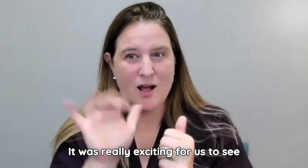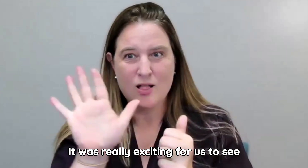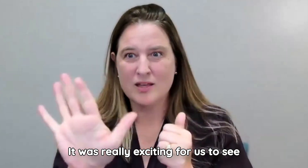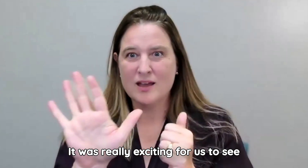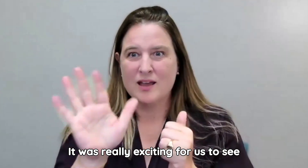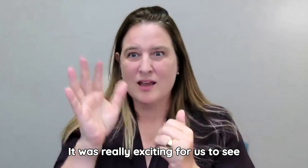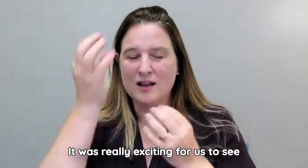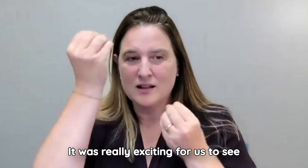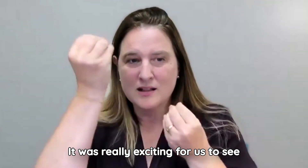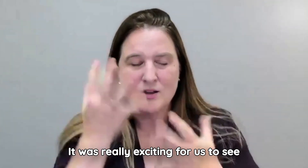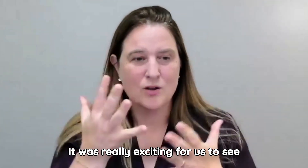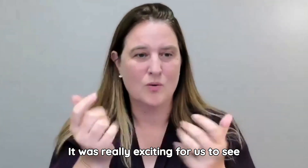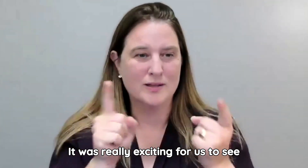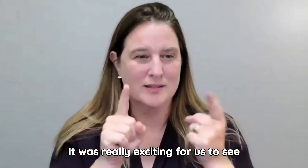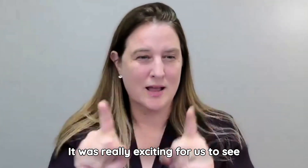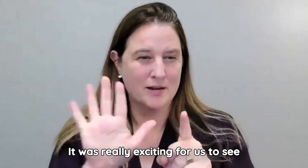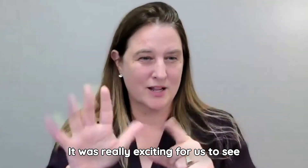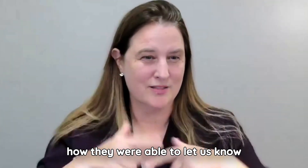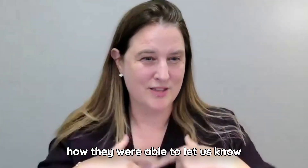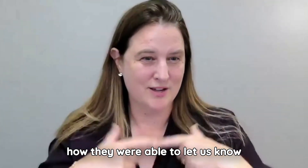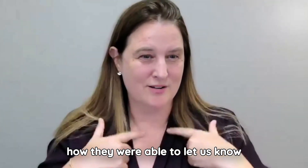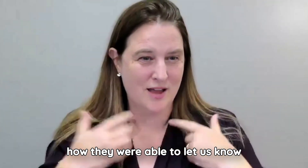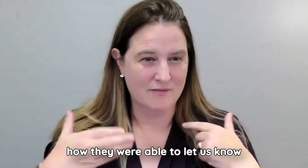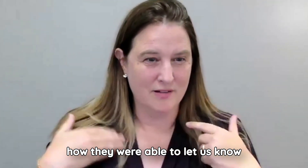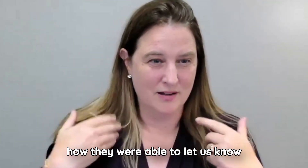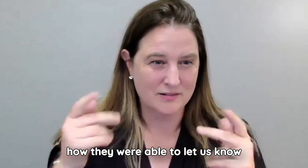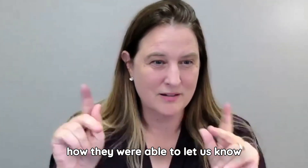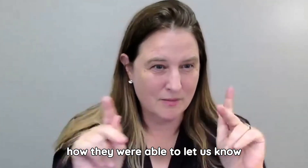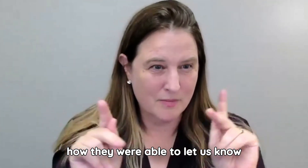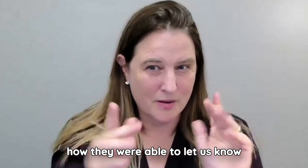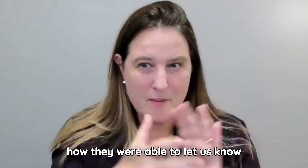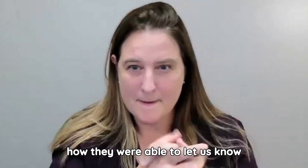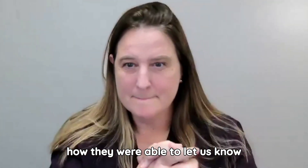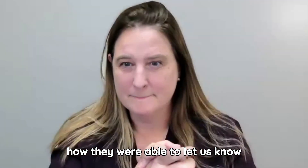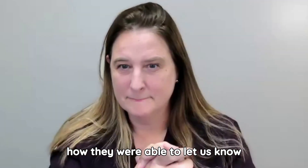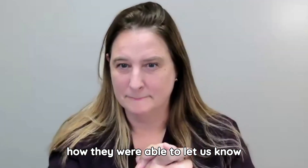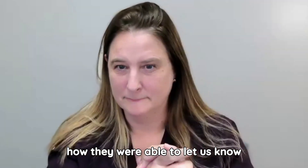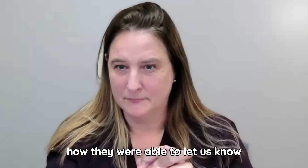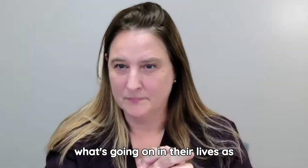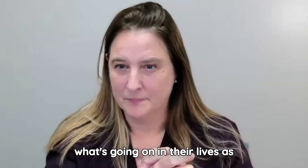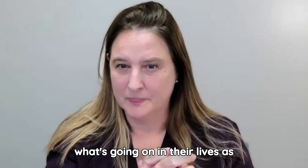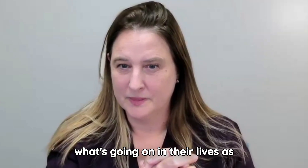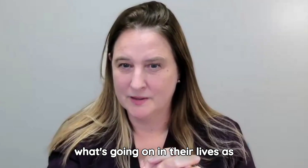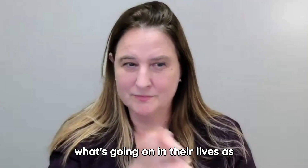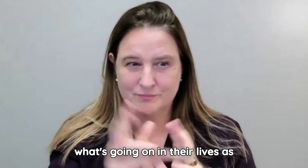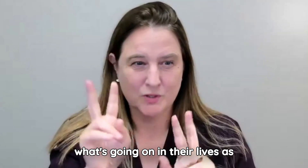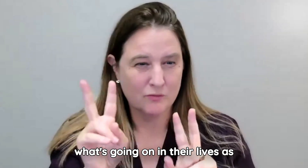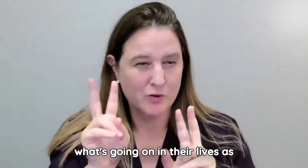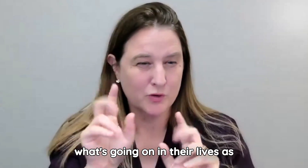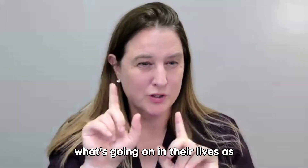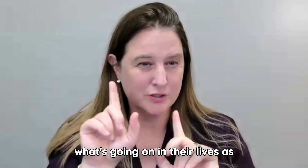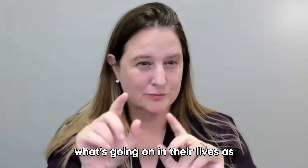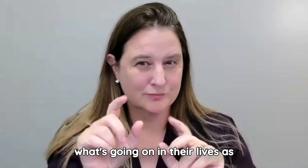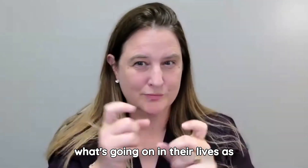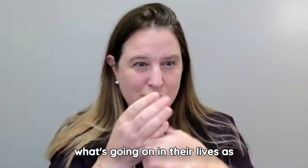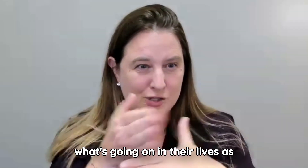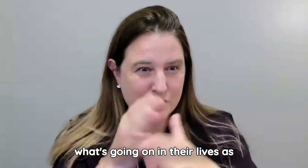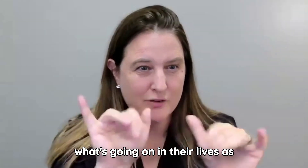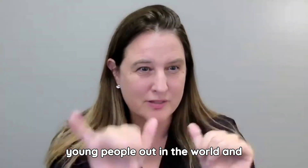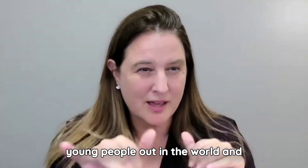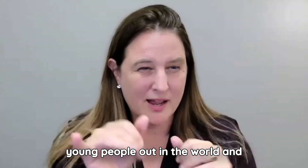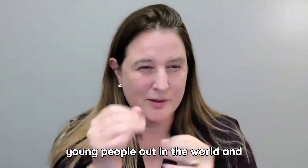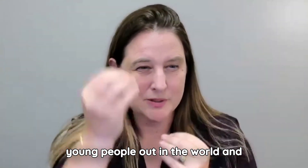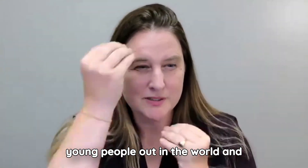engagements. It was really exciting for us to see how they were able to let us know what's going on in their lives